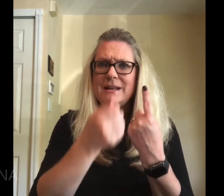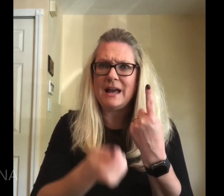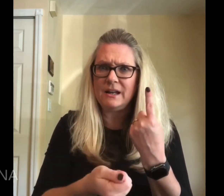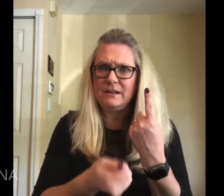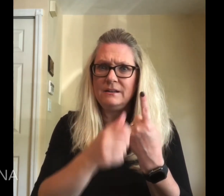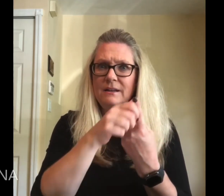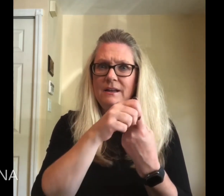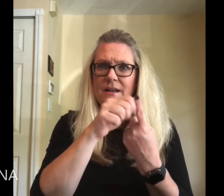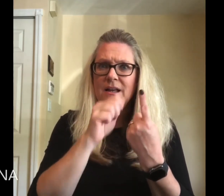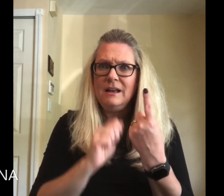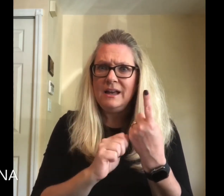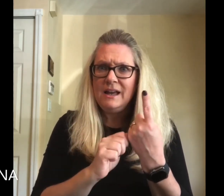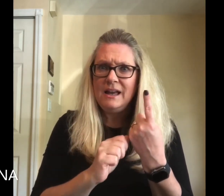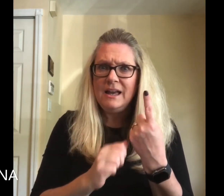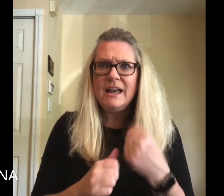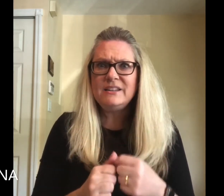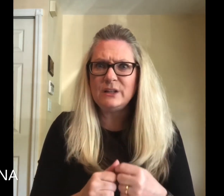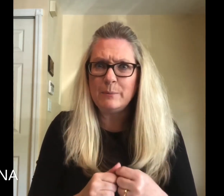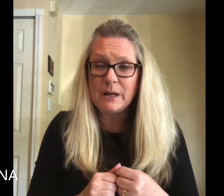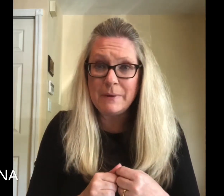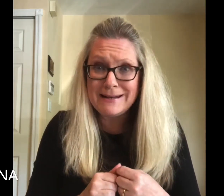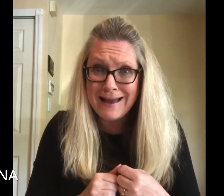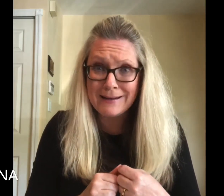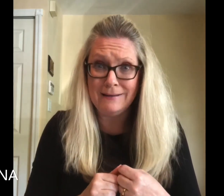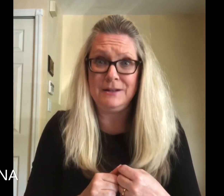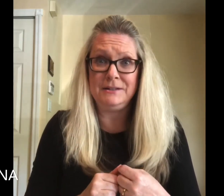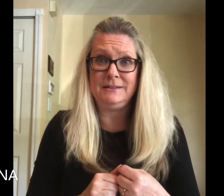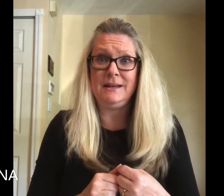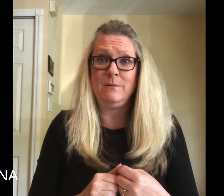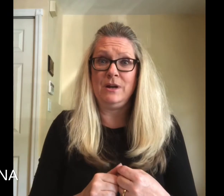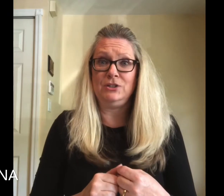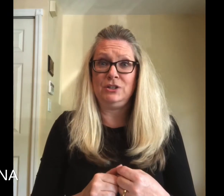banana? He's going to put a banana on his sandwich.